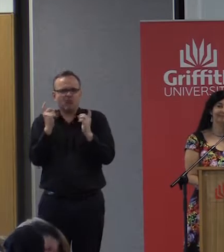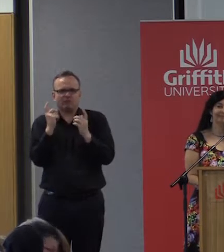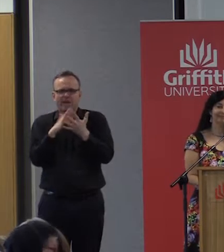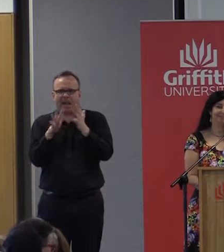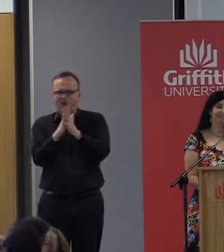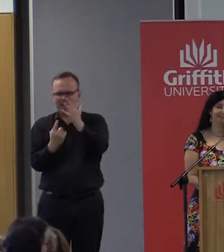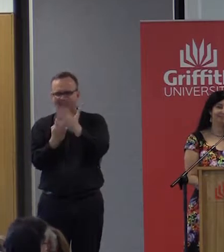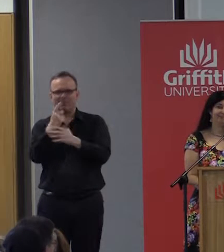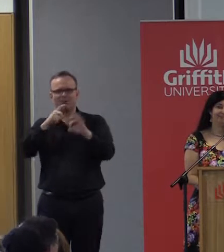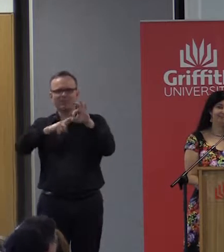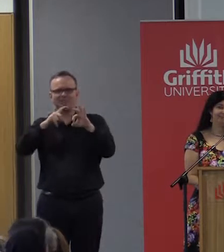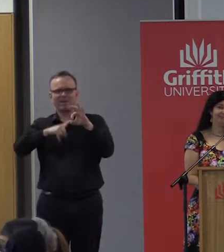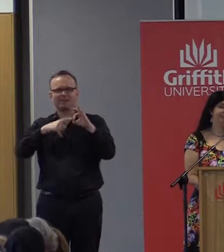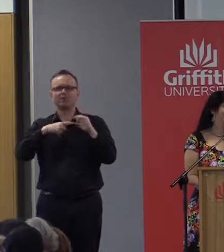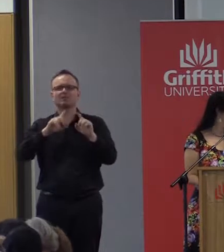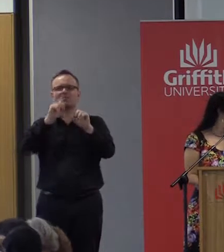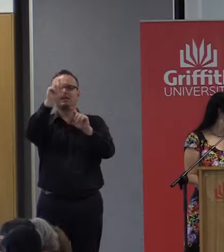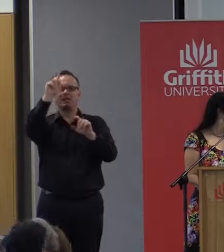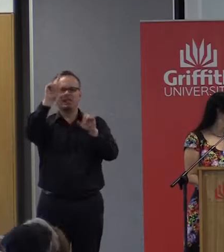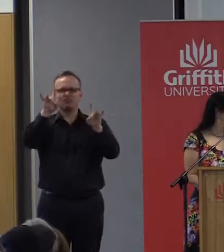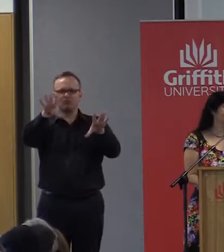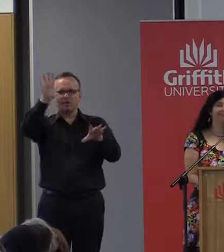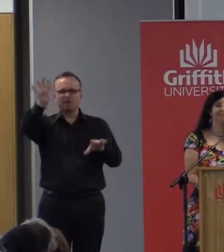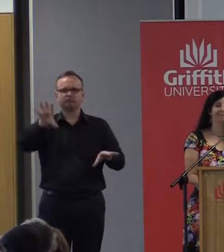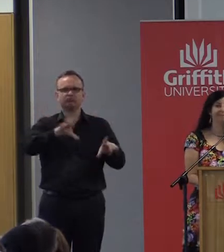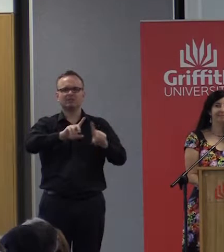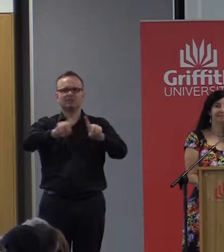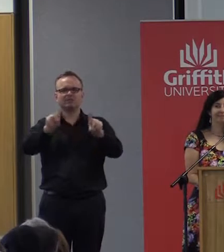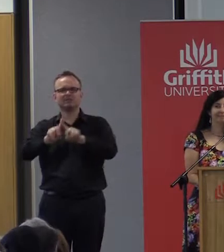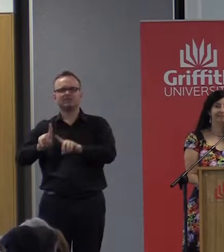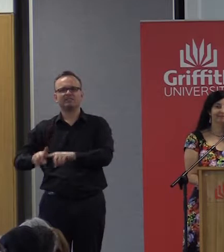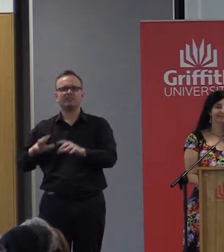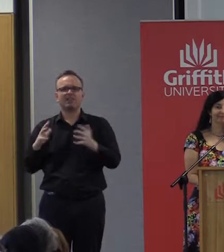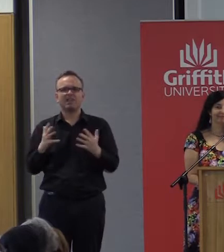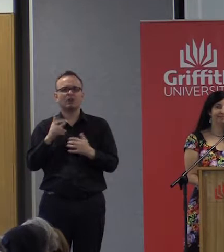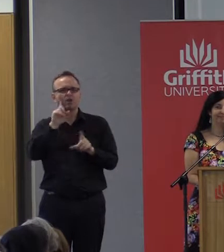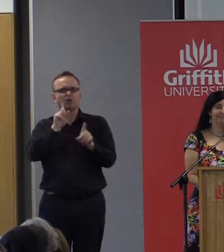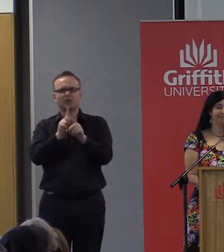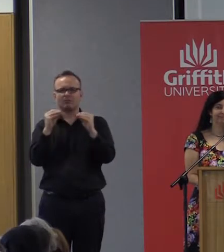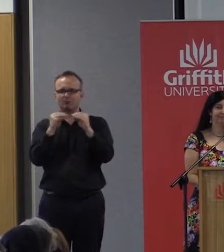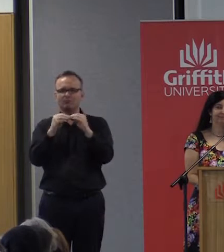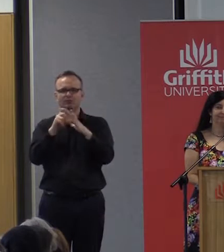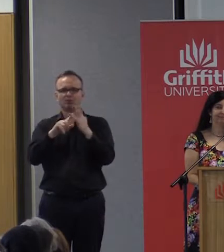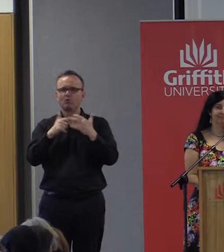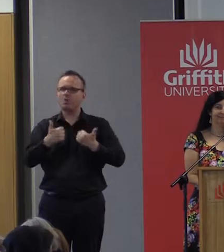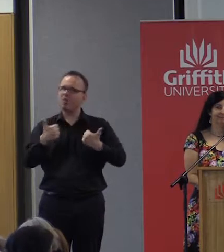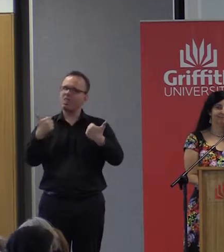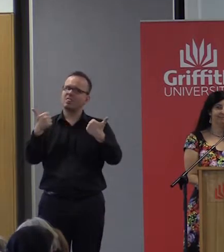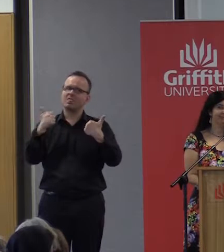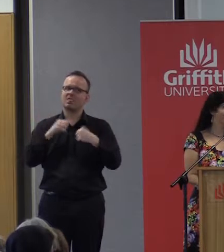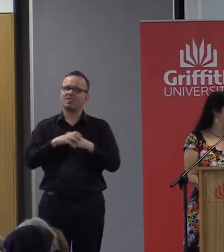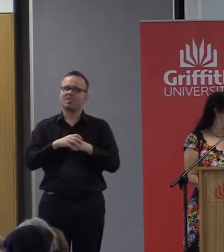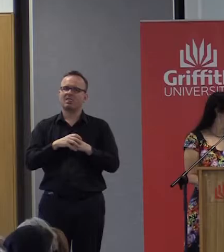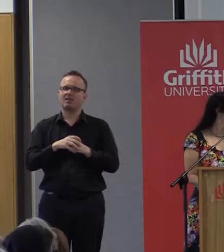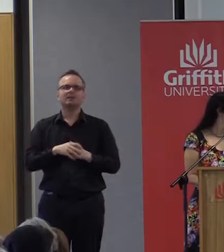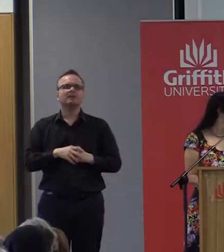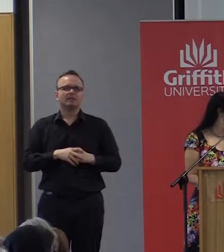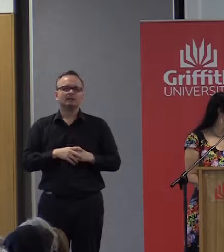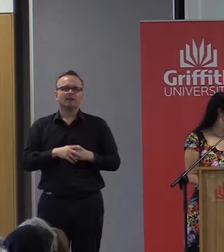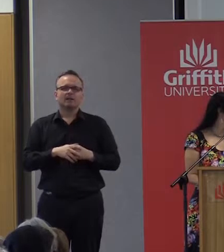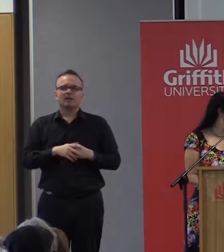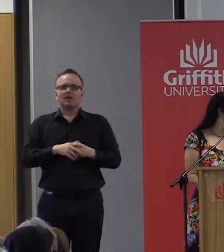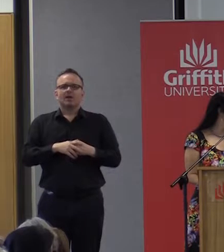Queensland, because, I mean, obviously every state's different. And, I mean, it seems to me that Brisbane's doing quite well in this regard.